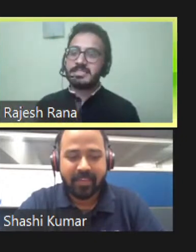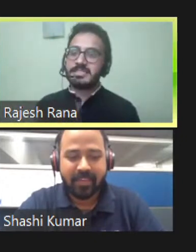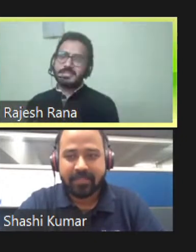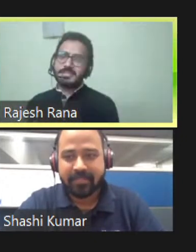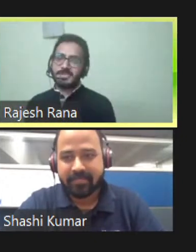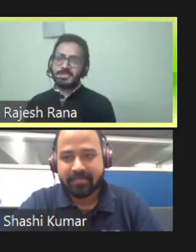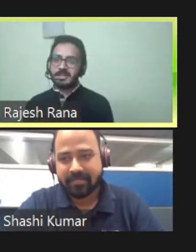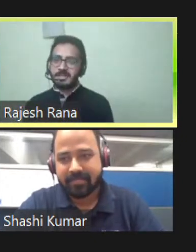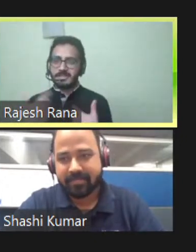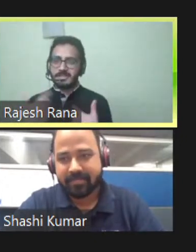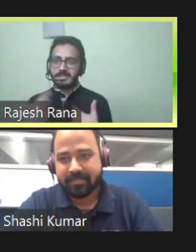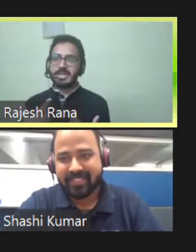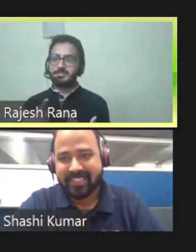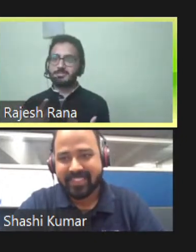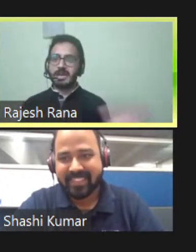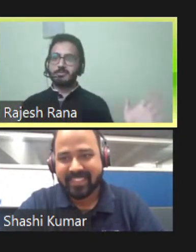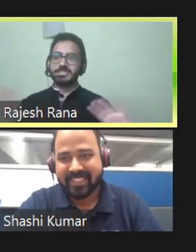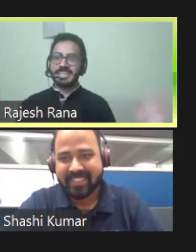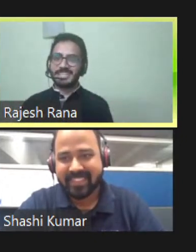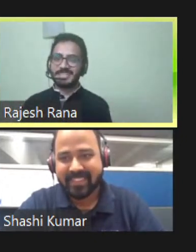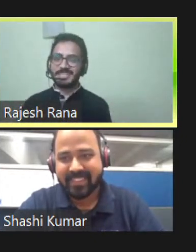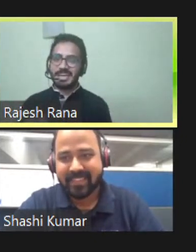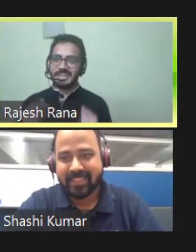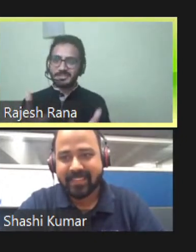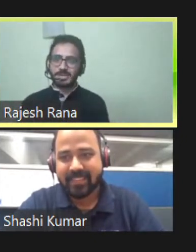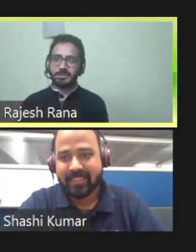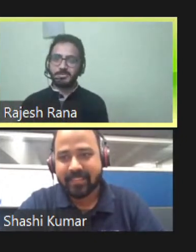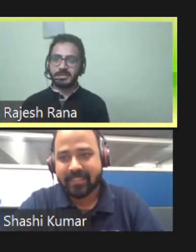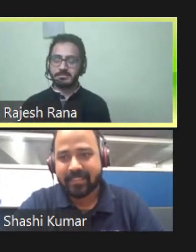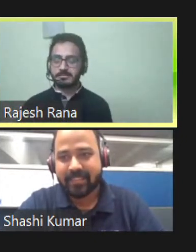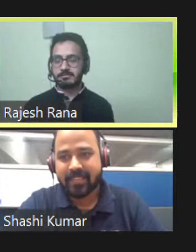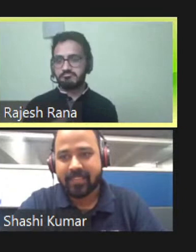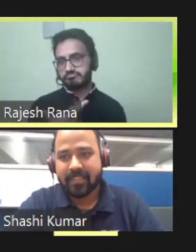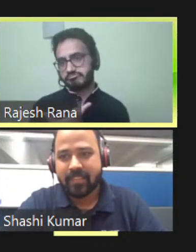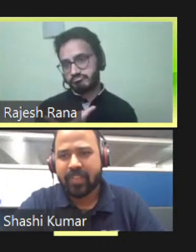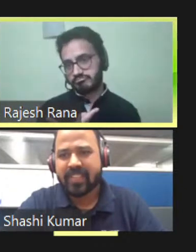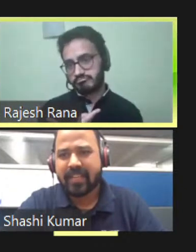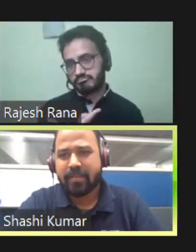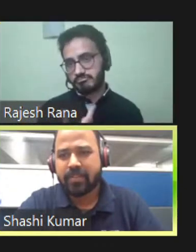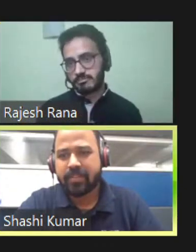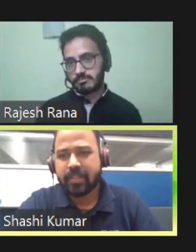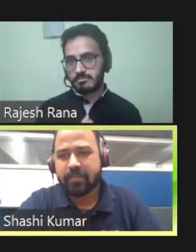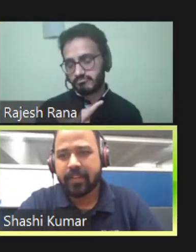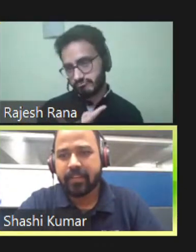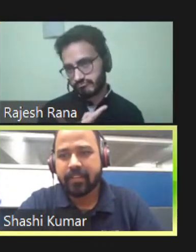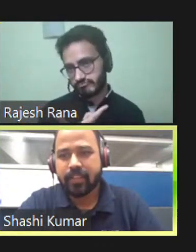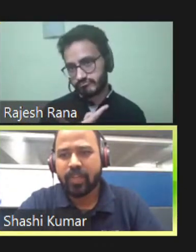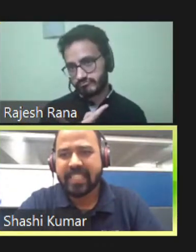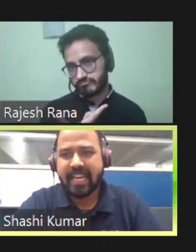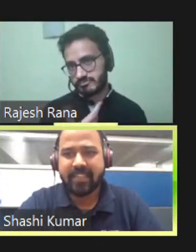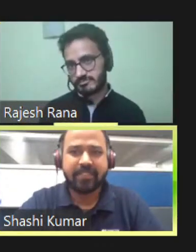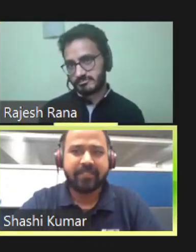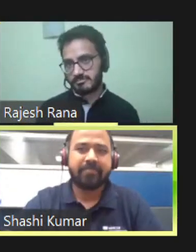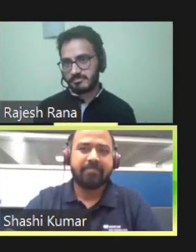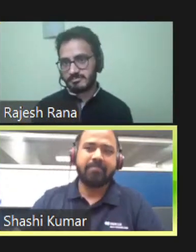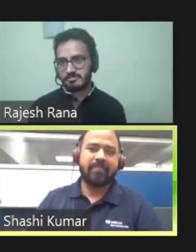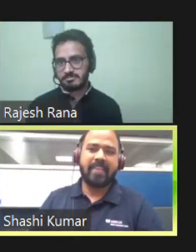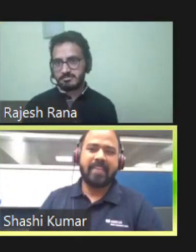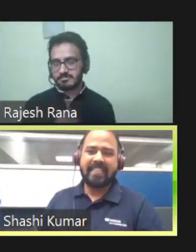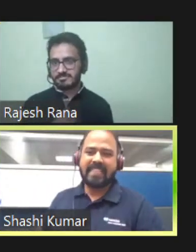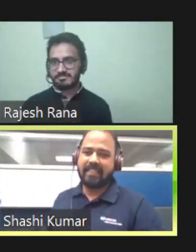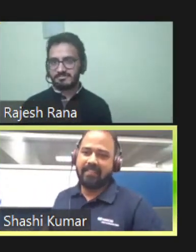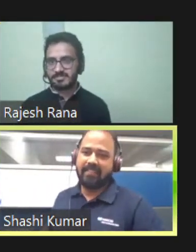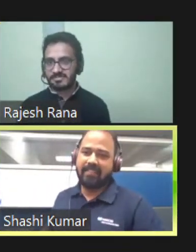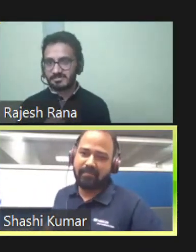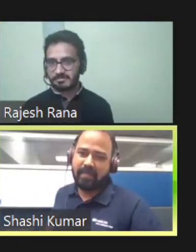Take an example. See my expression. I'm not saying anything, and guess what I'm doing? You are sad about something. You are sad. I